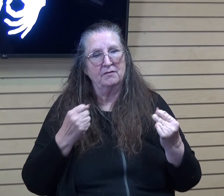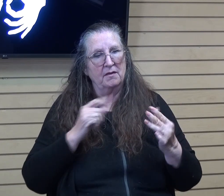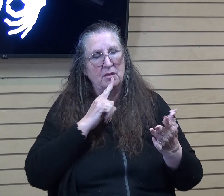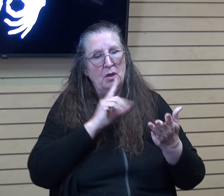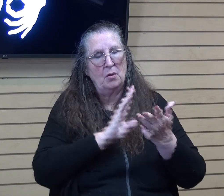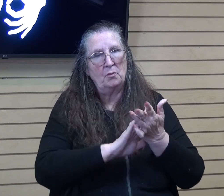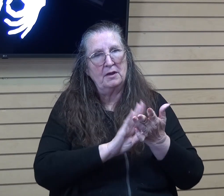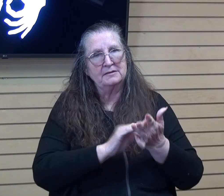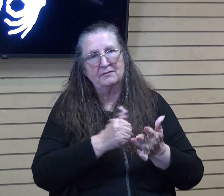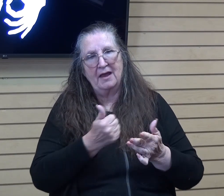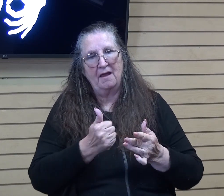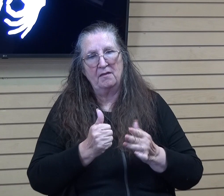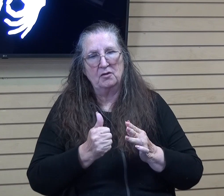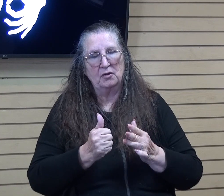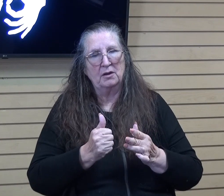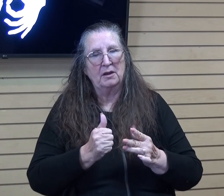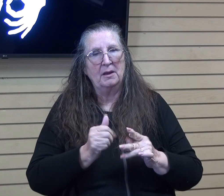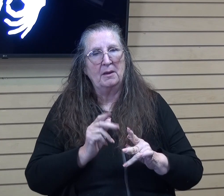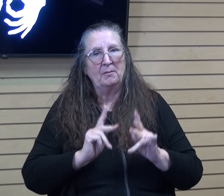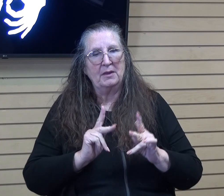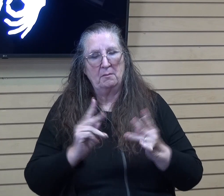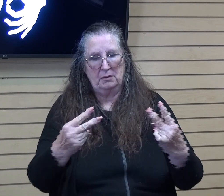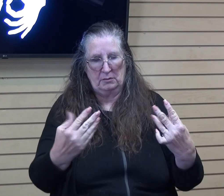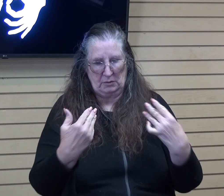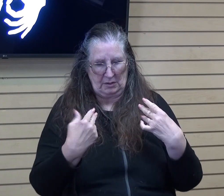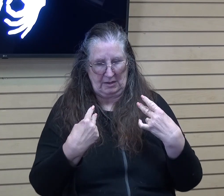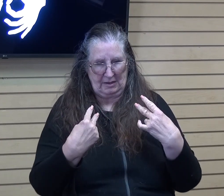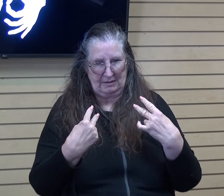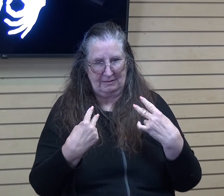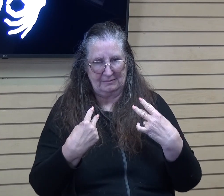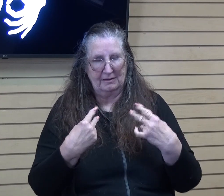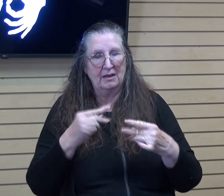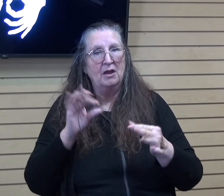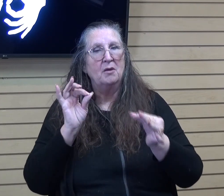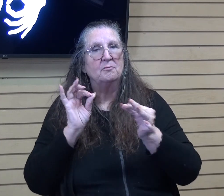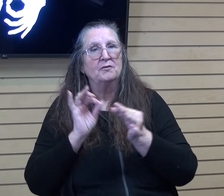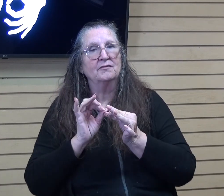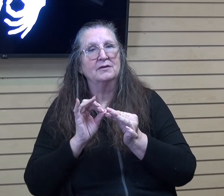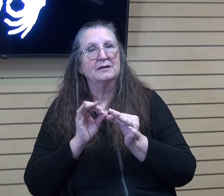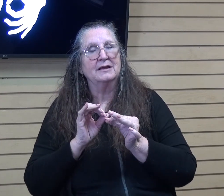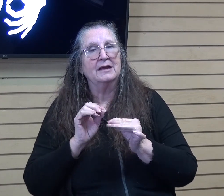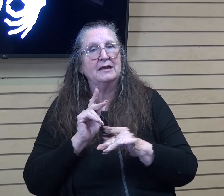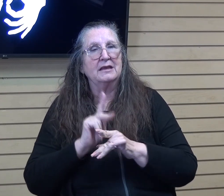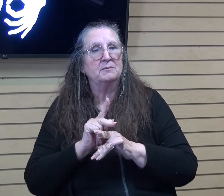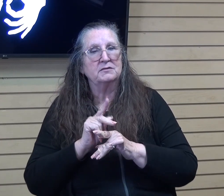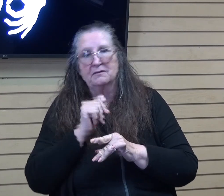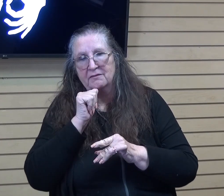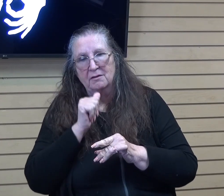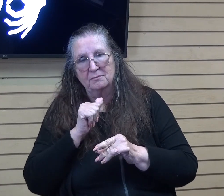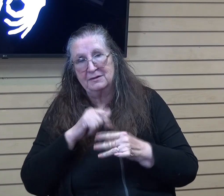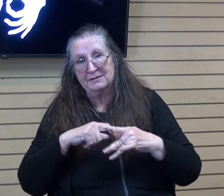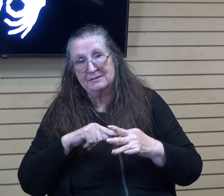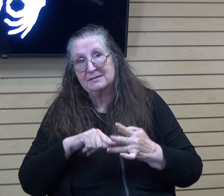even prevents us from doing things, you know, from doing anything out of fear that we won't reach a perfect